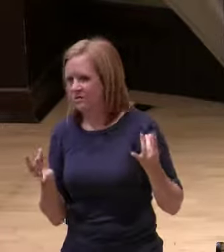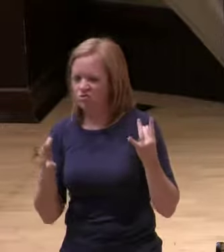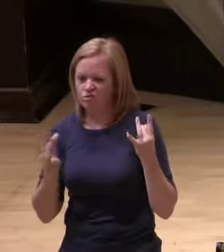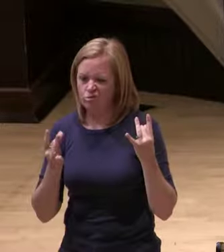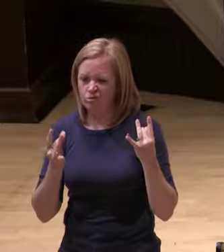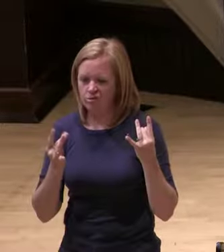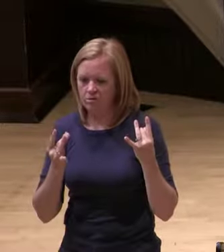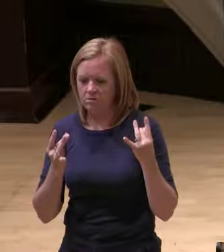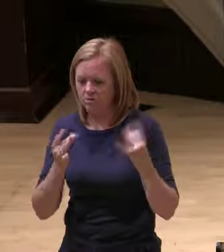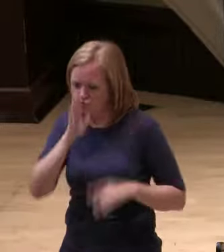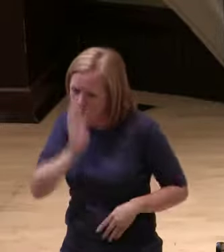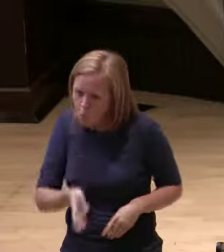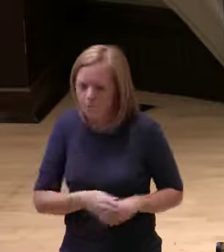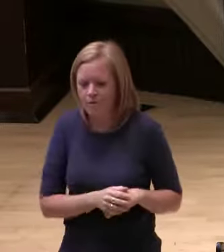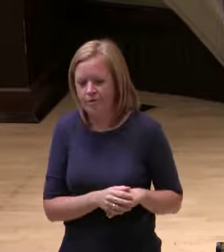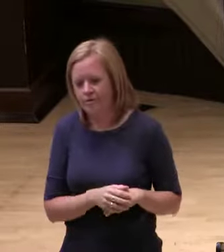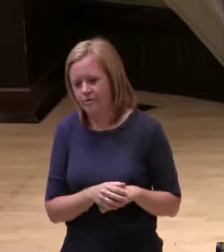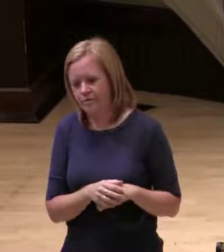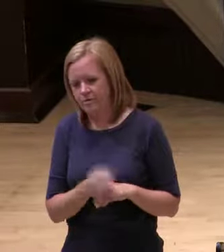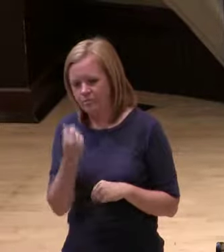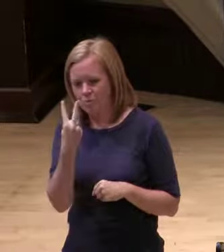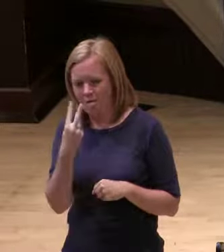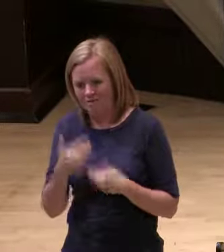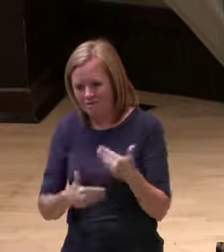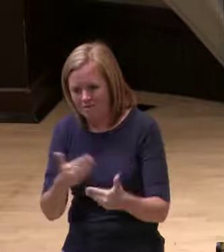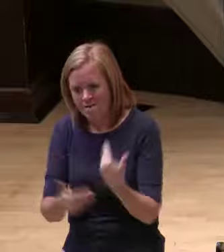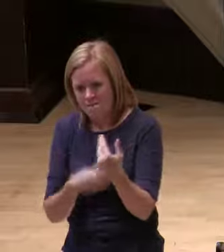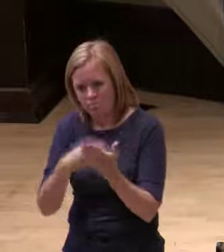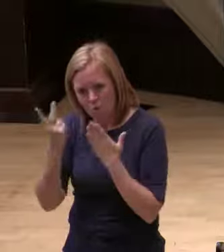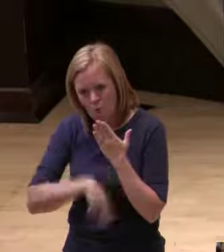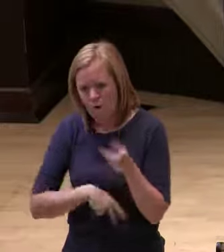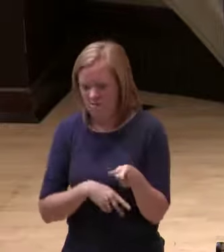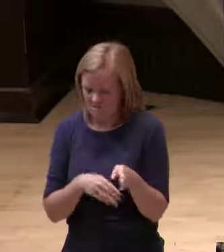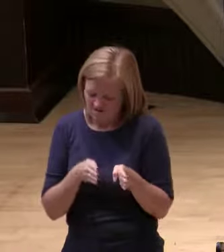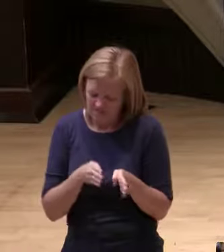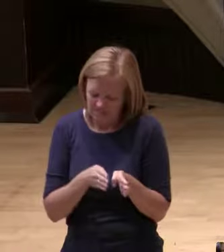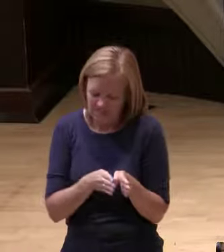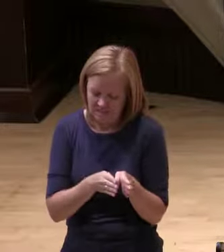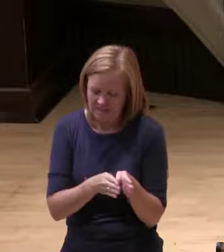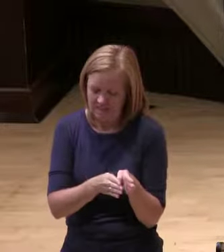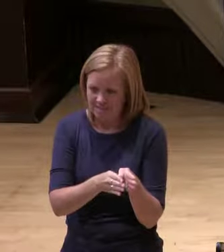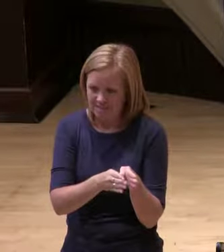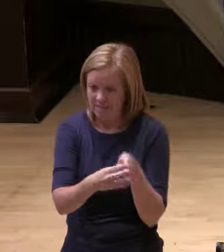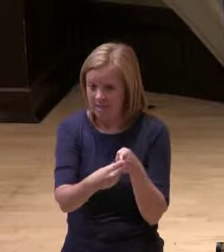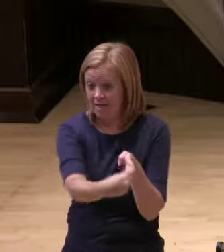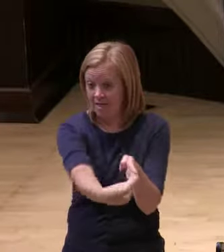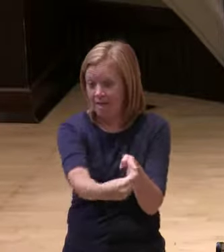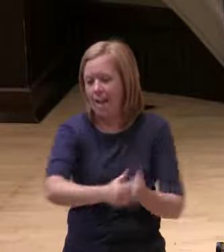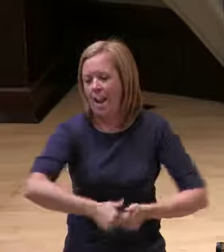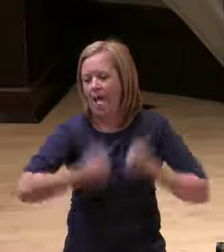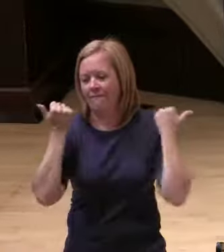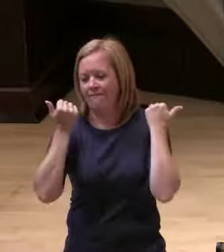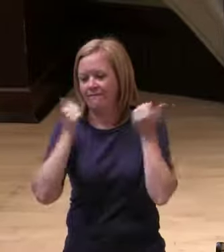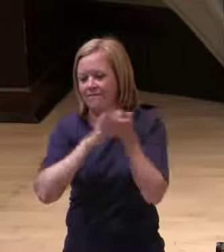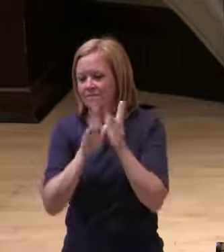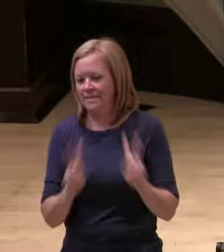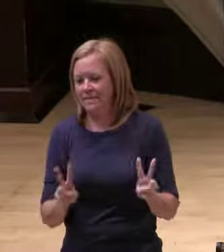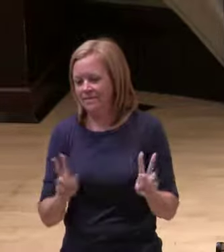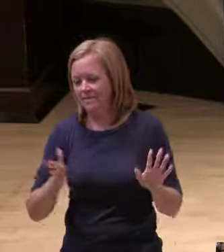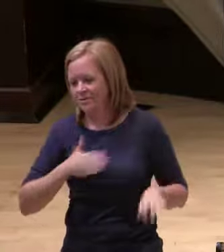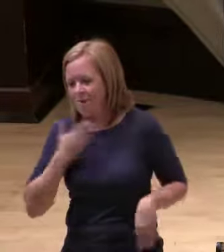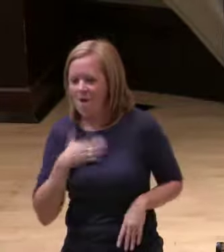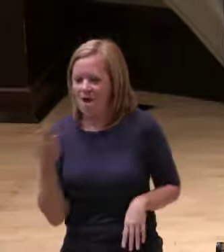sober support, and the 12-step programs. Ultimately, this narrow road leads to a life of peace,